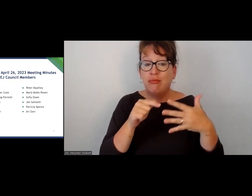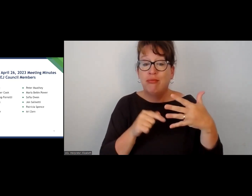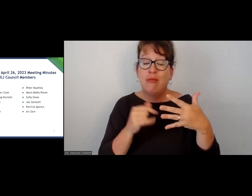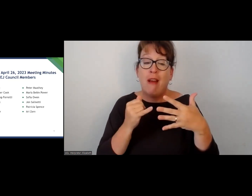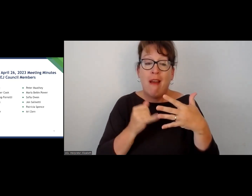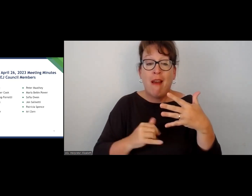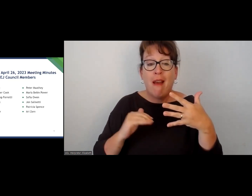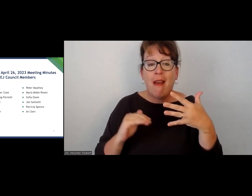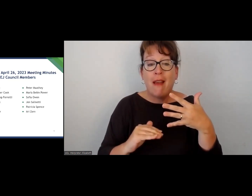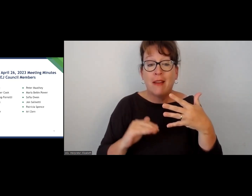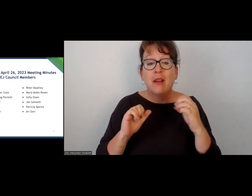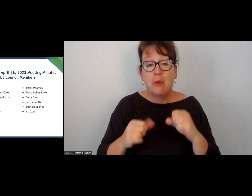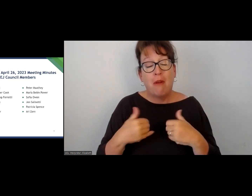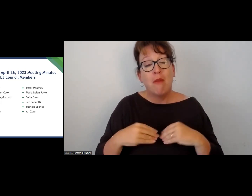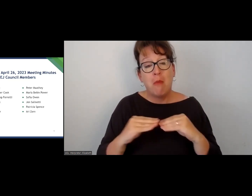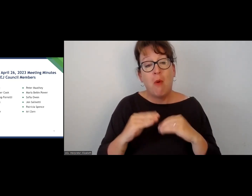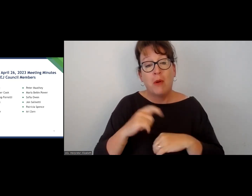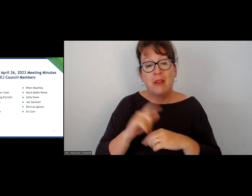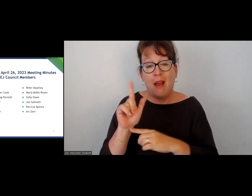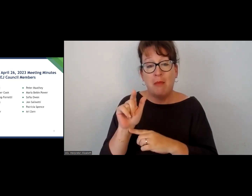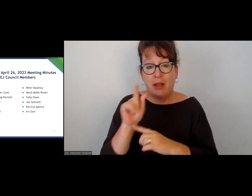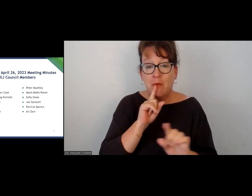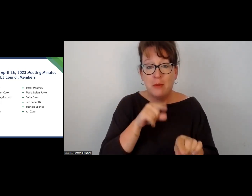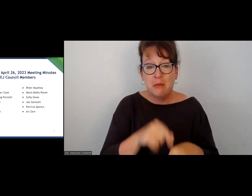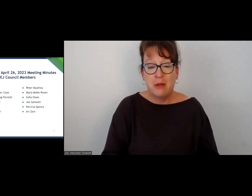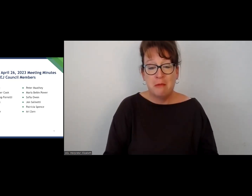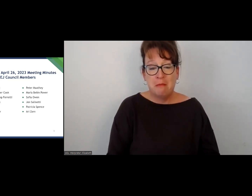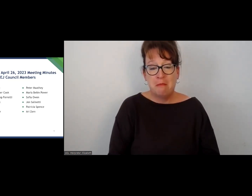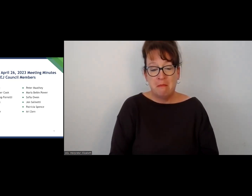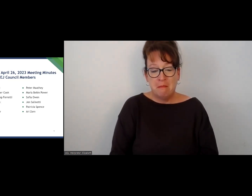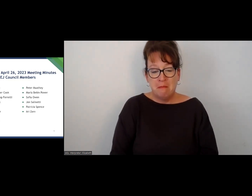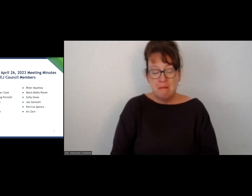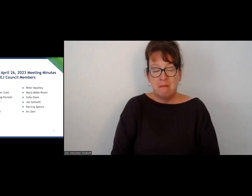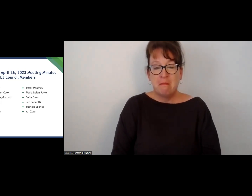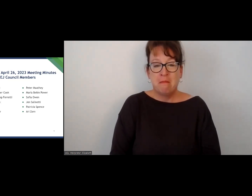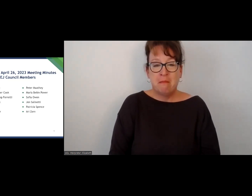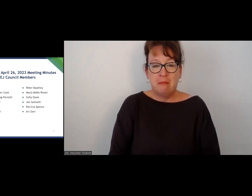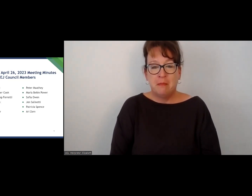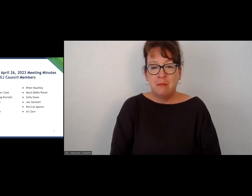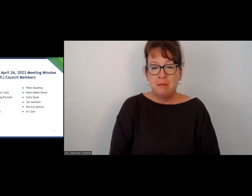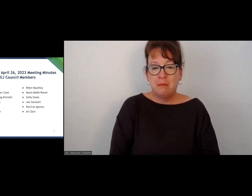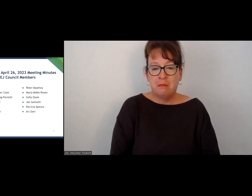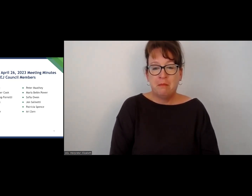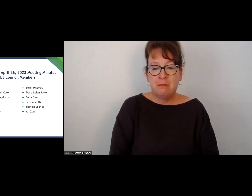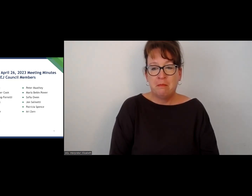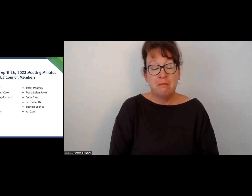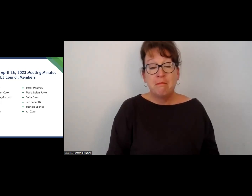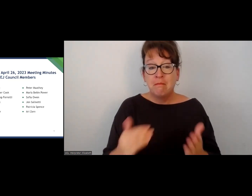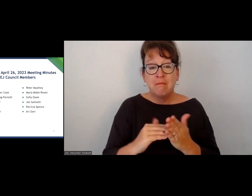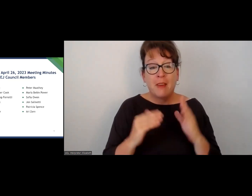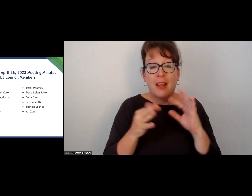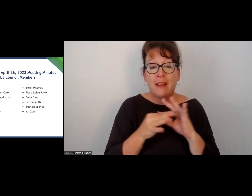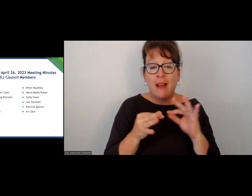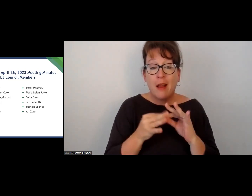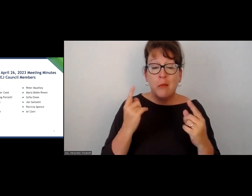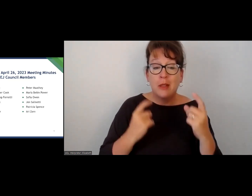also follow up with them later afterwards after the meeting. And so we welcome comments from the public.